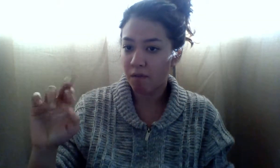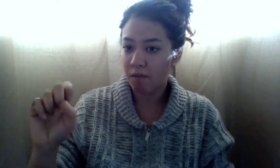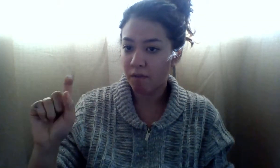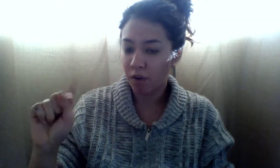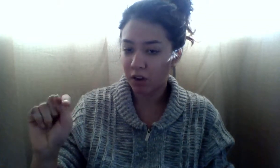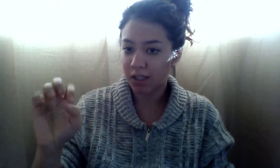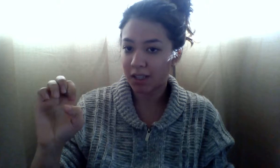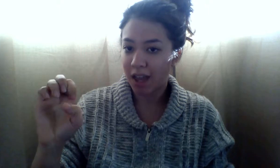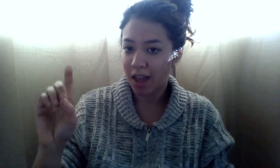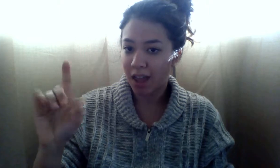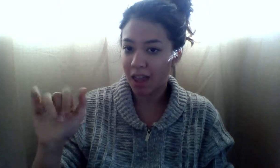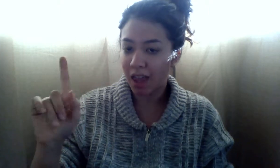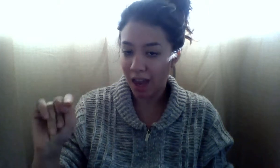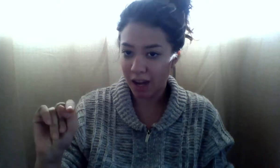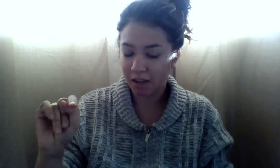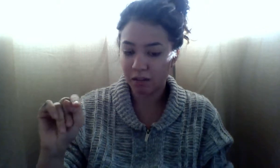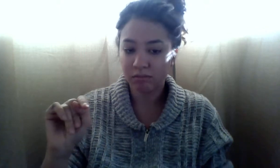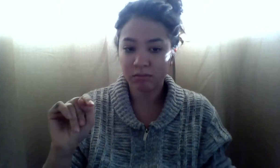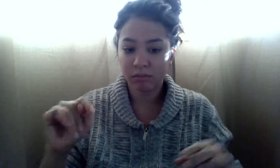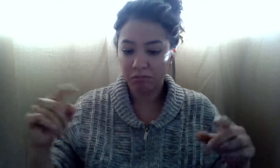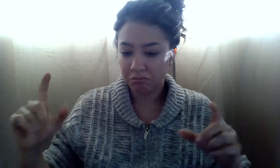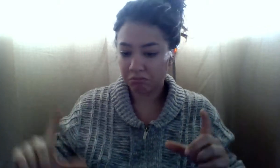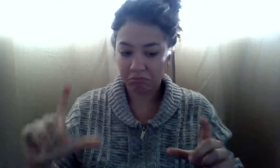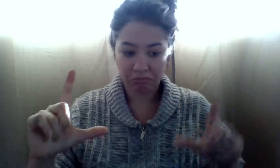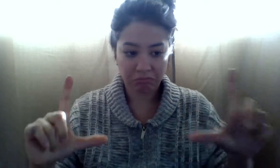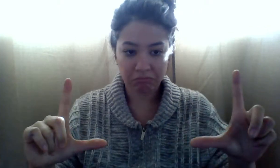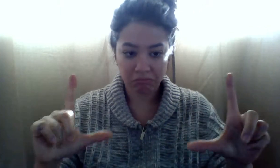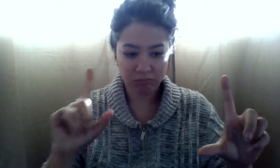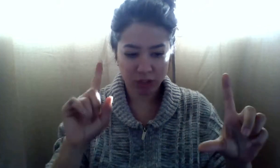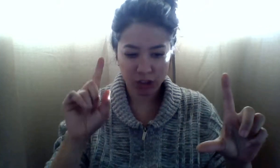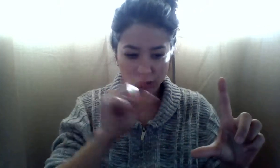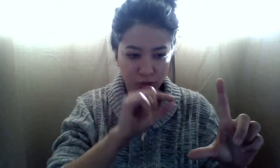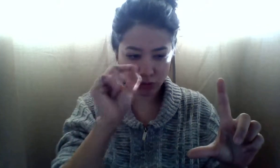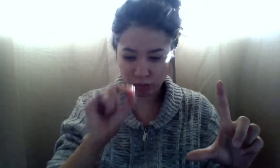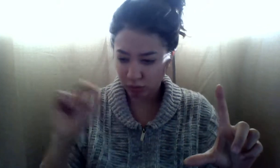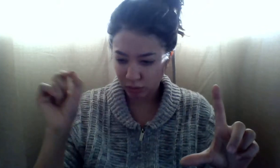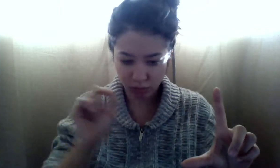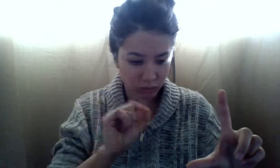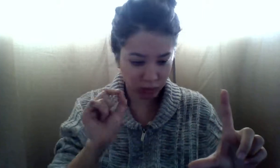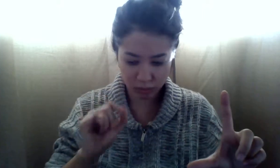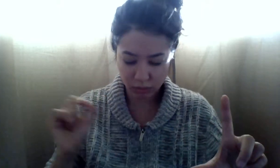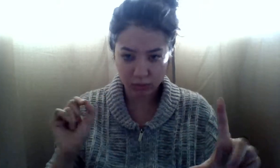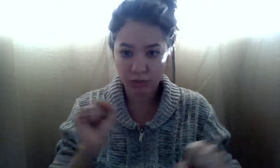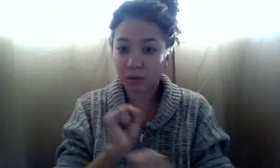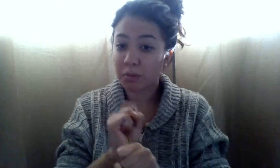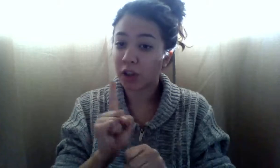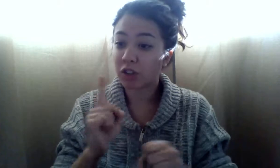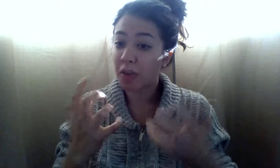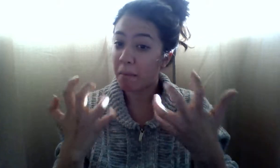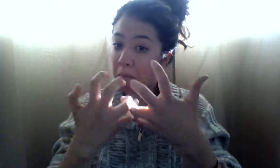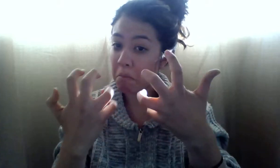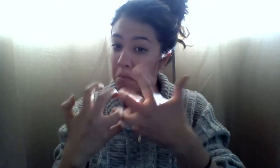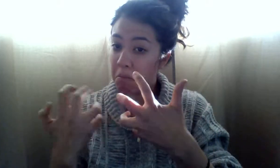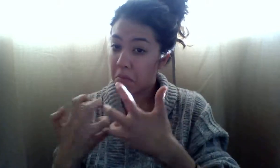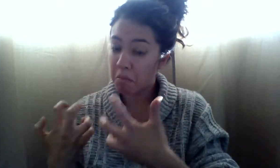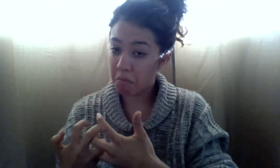in error. Then you go to the printer, if that's where you do it. Some corporations now do not actually print their checks in their own place of business. They'll often